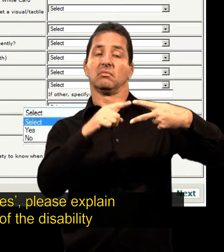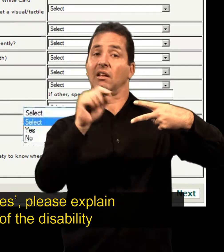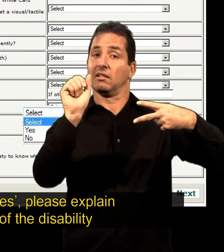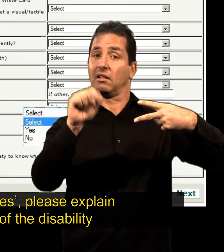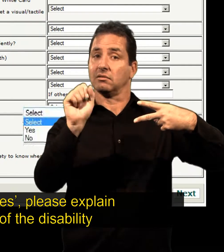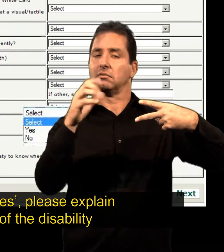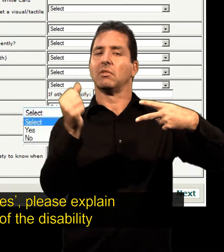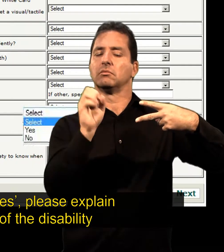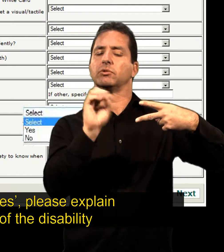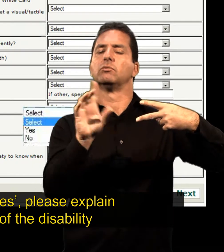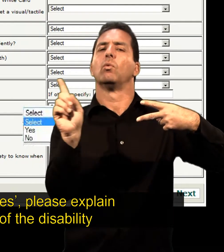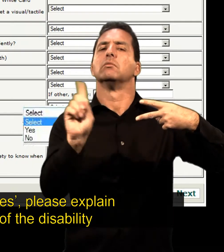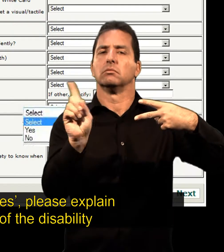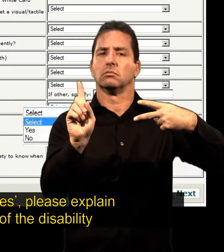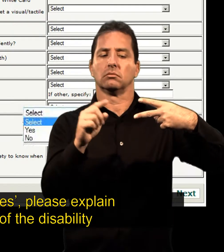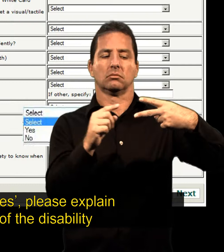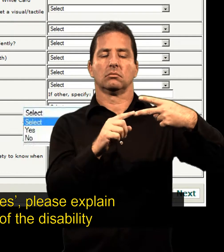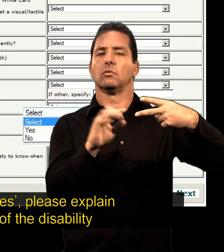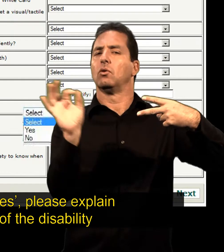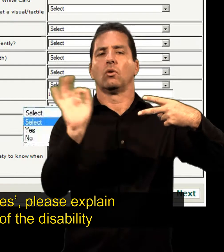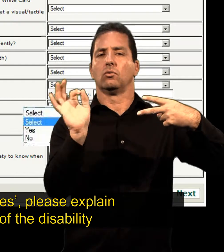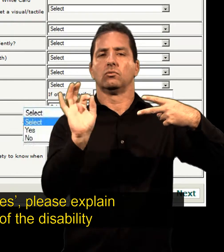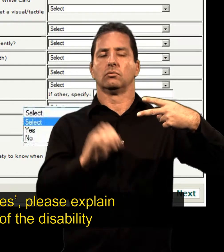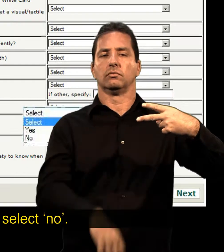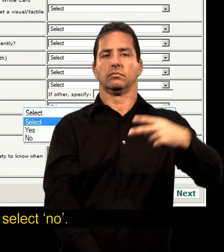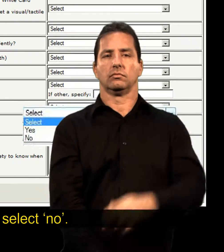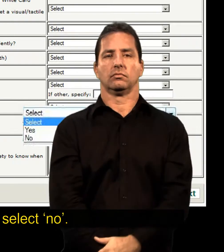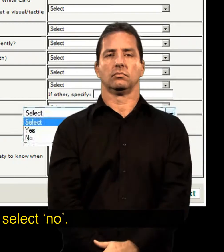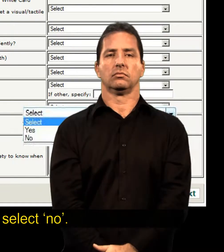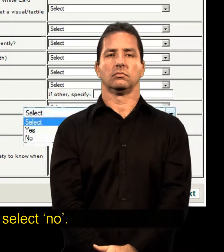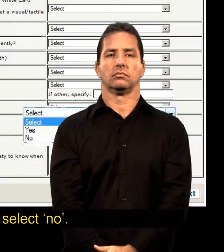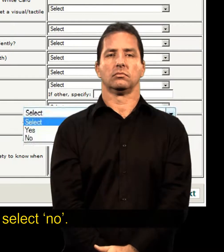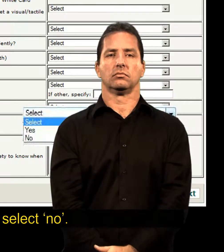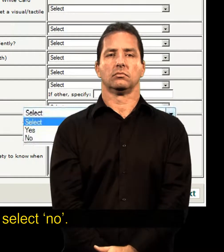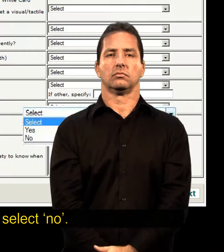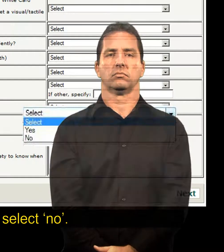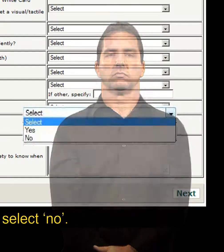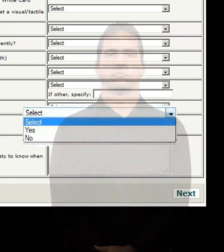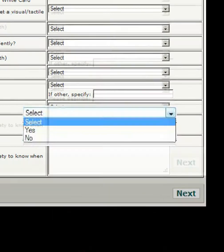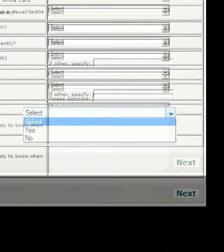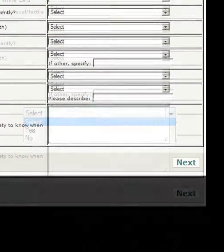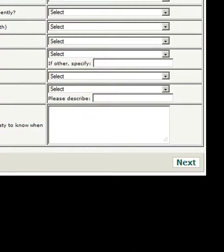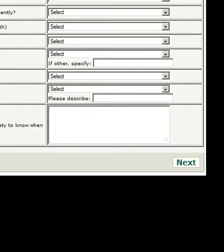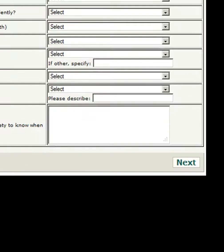If you select yes, please explain the nature of the disability, or else select no.